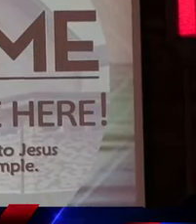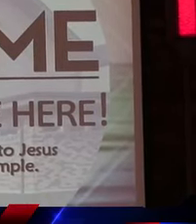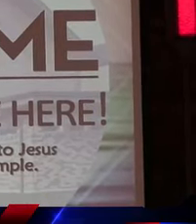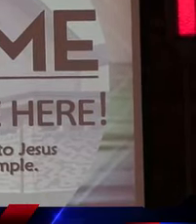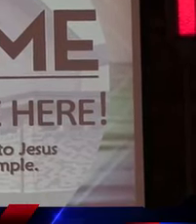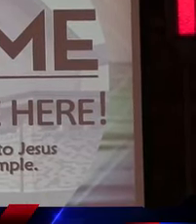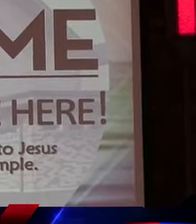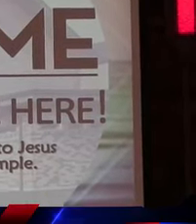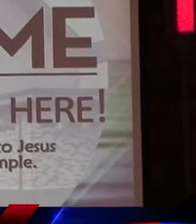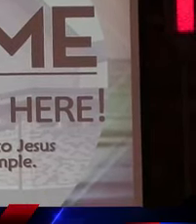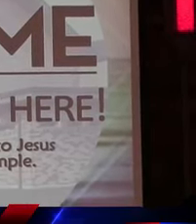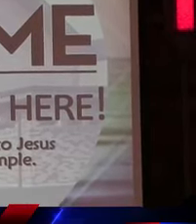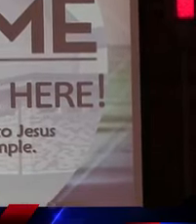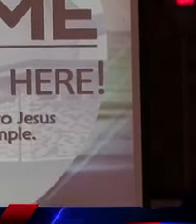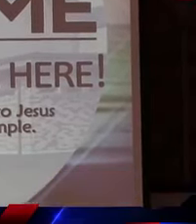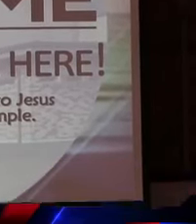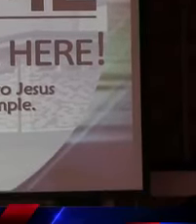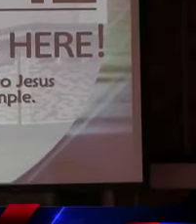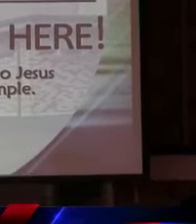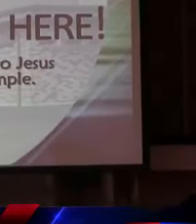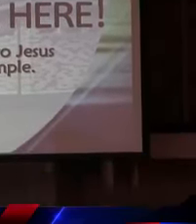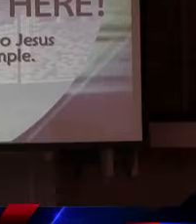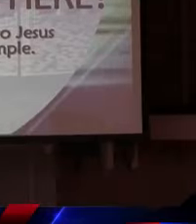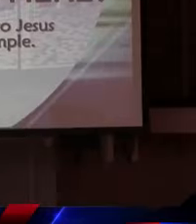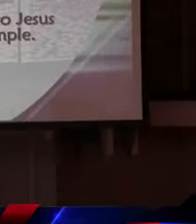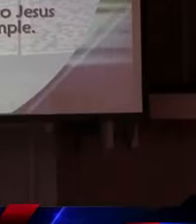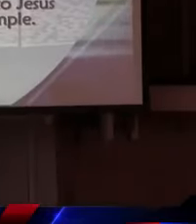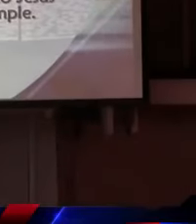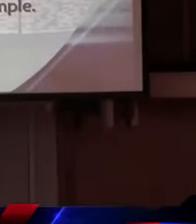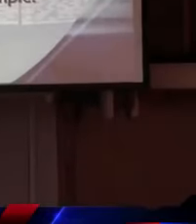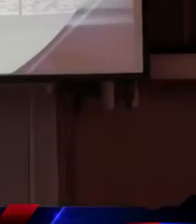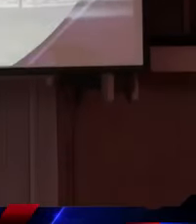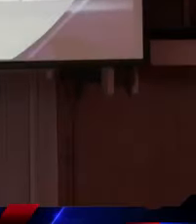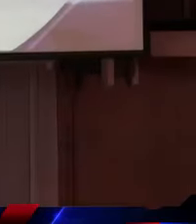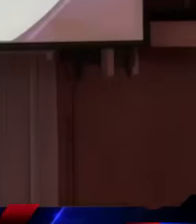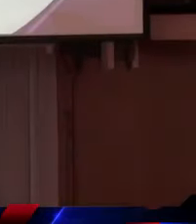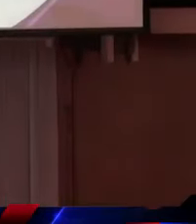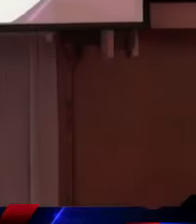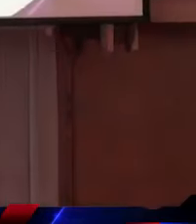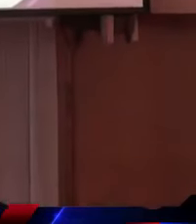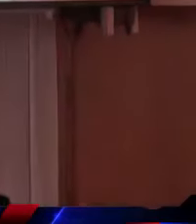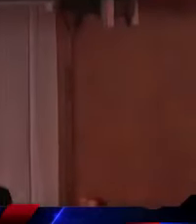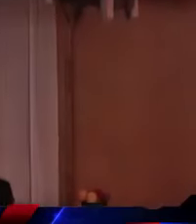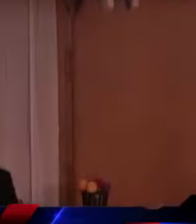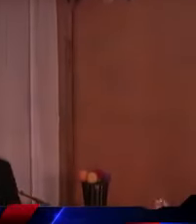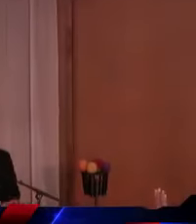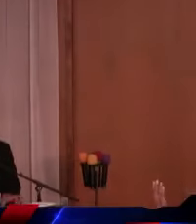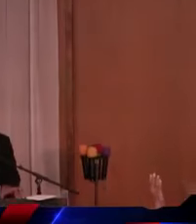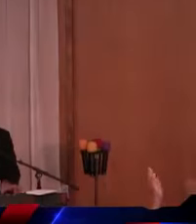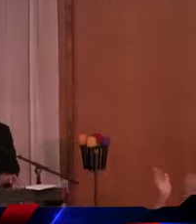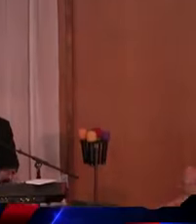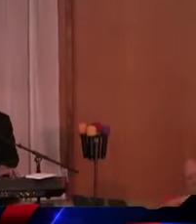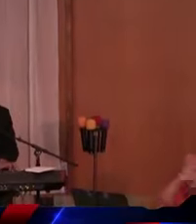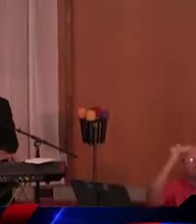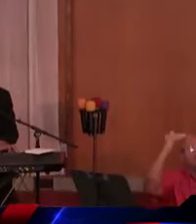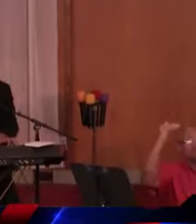people of every nation that he reigns.